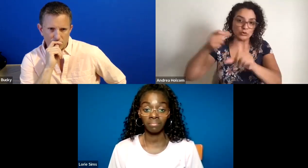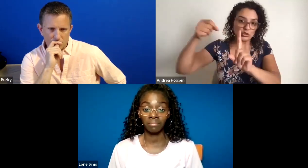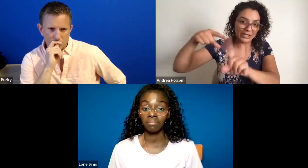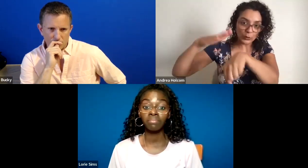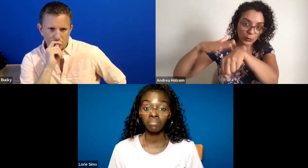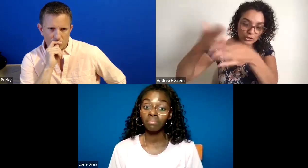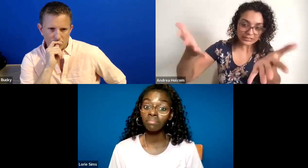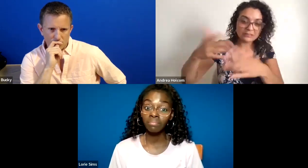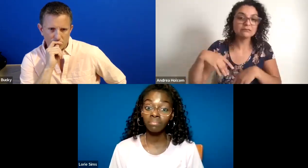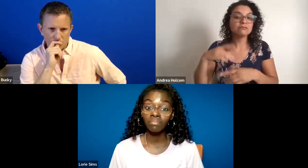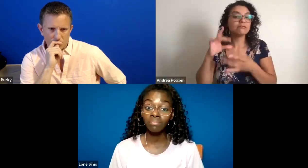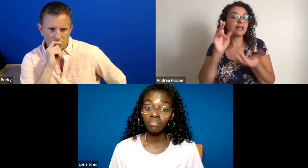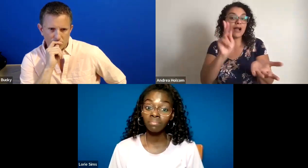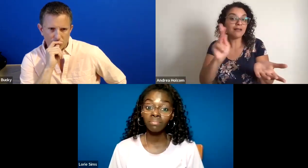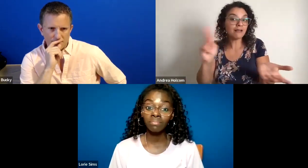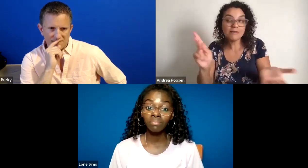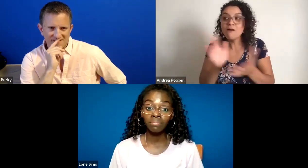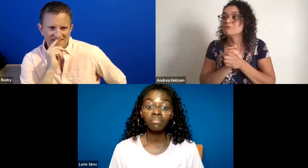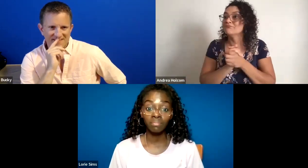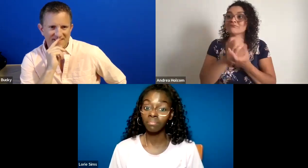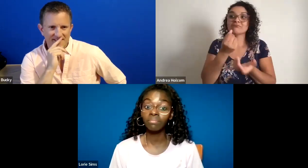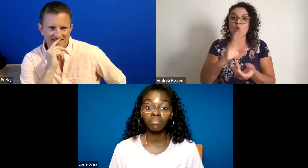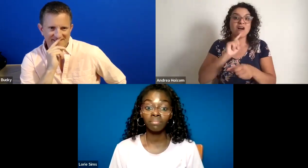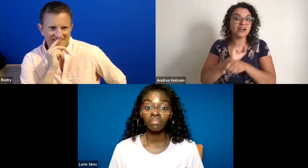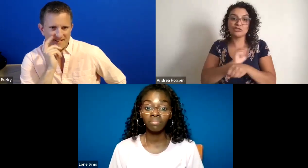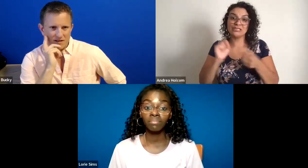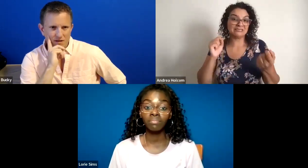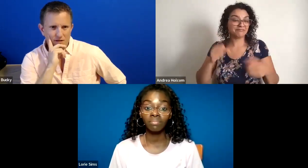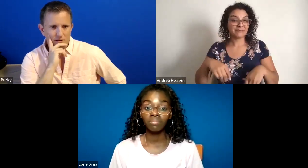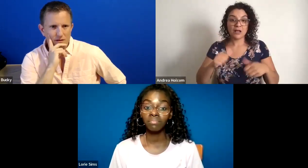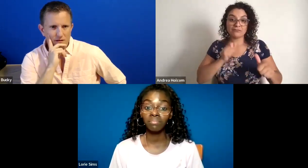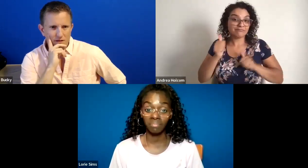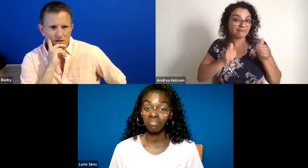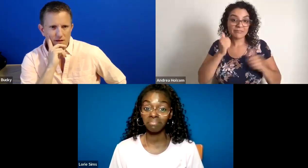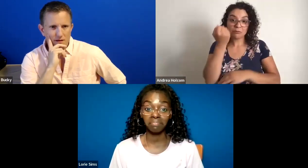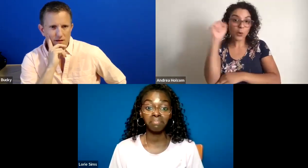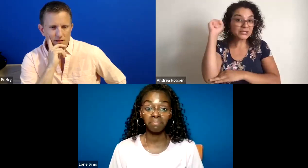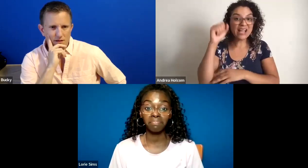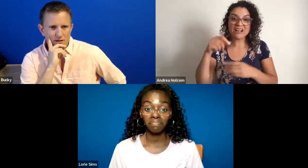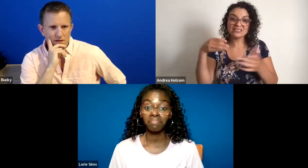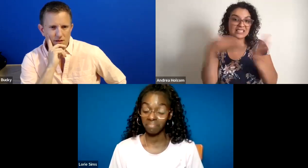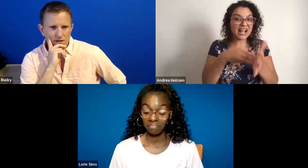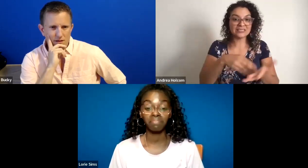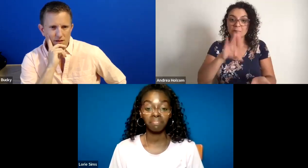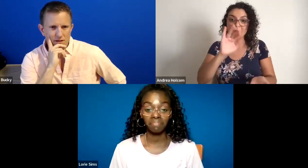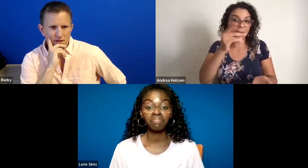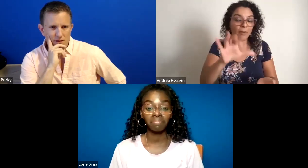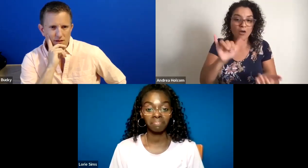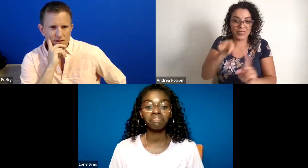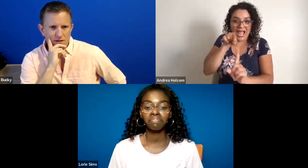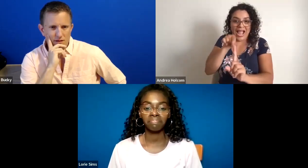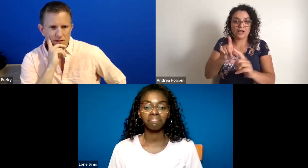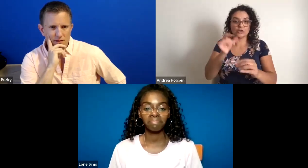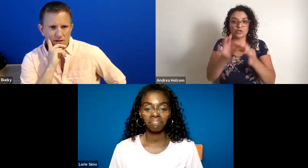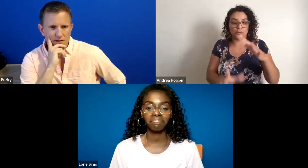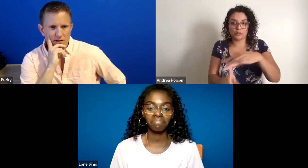for you to be at? Maybe it's triggering for you. Maybe it's a KKK assignment, or maybe some other type of